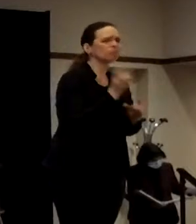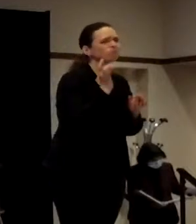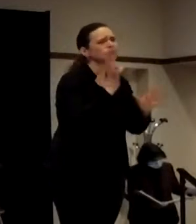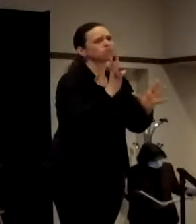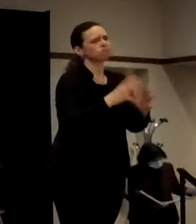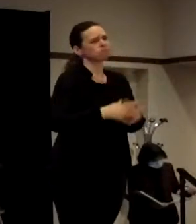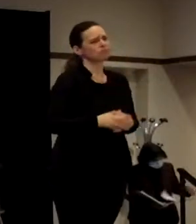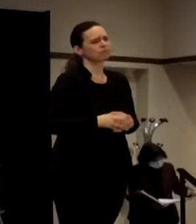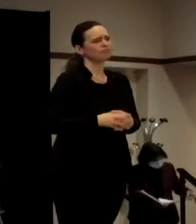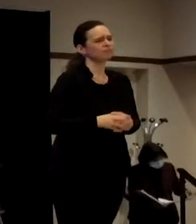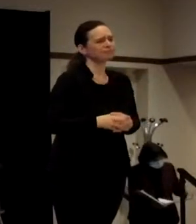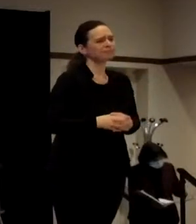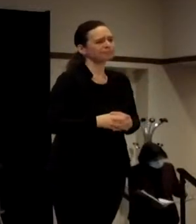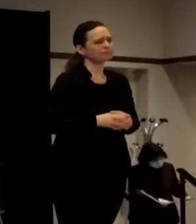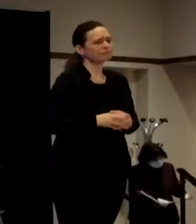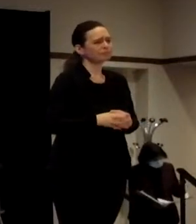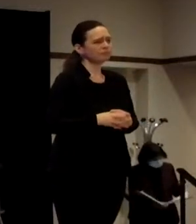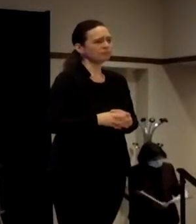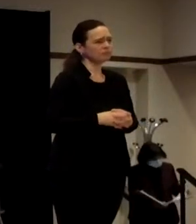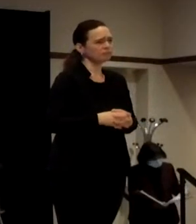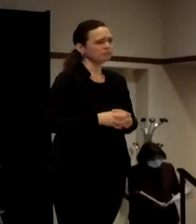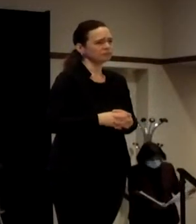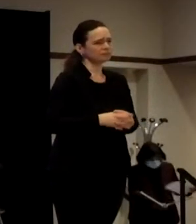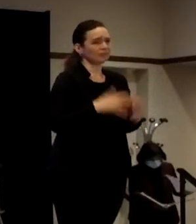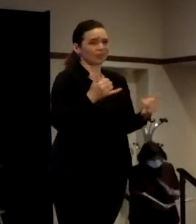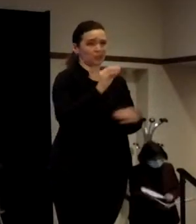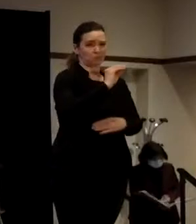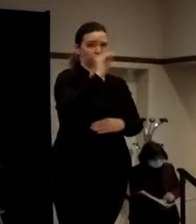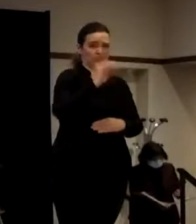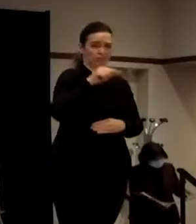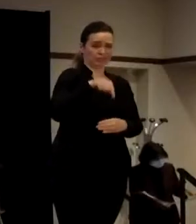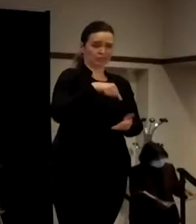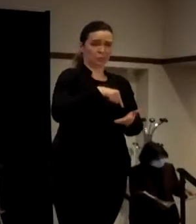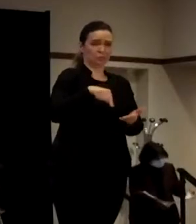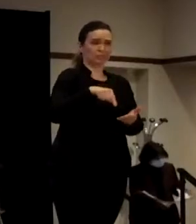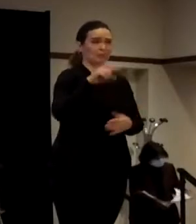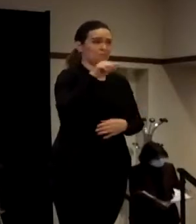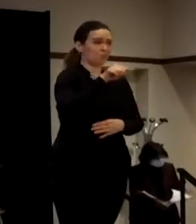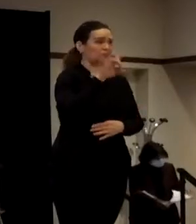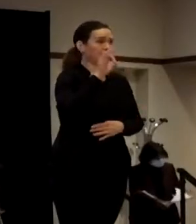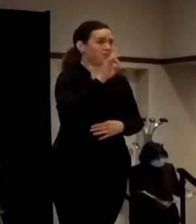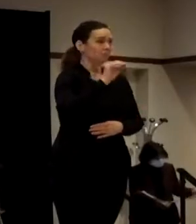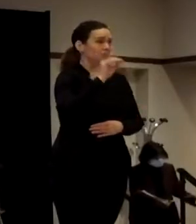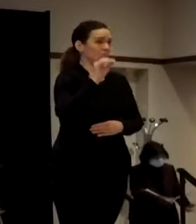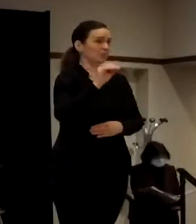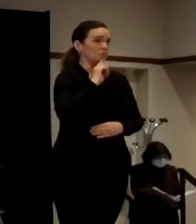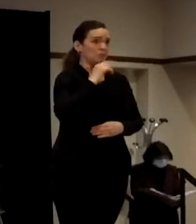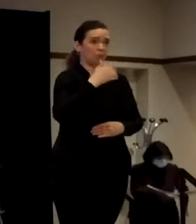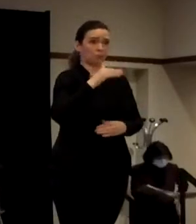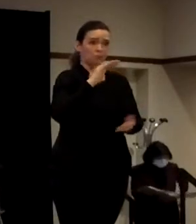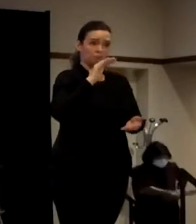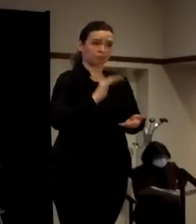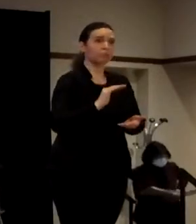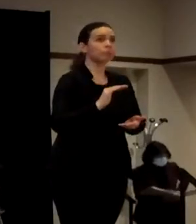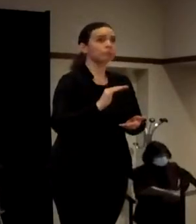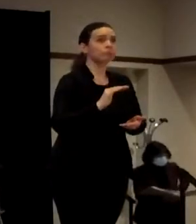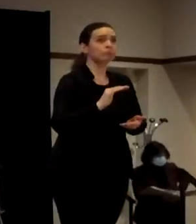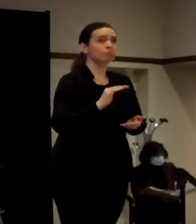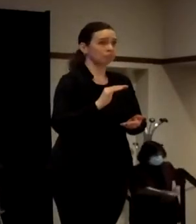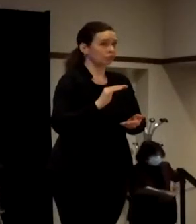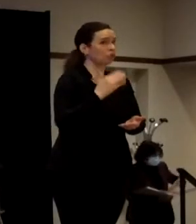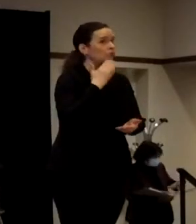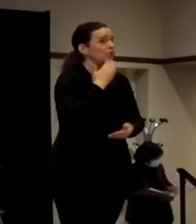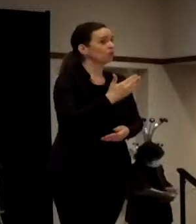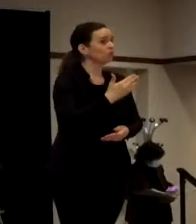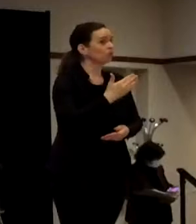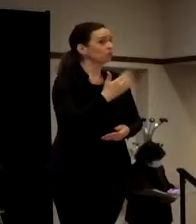The rate, the 7-day average is actually down today, 0.8%. Overall, we've seen positive rates